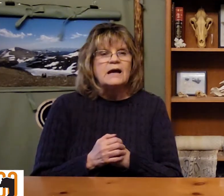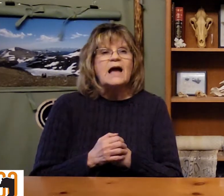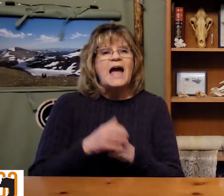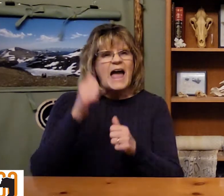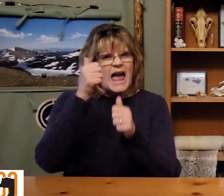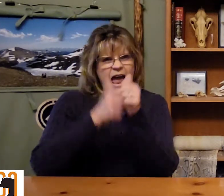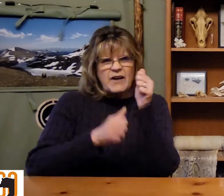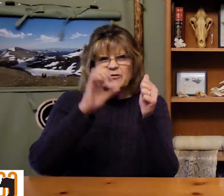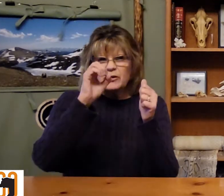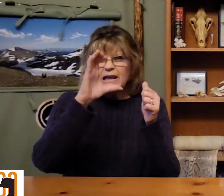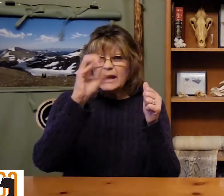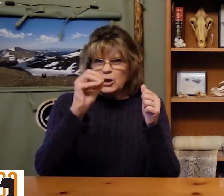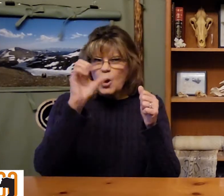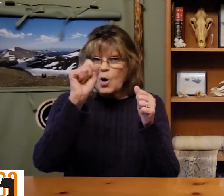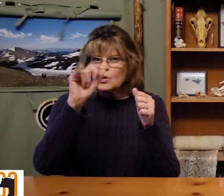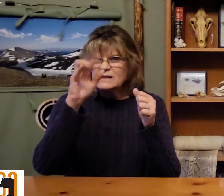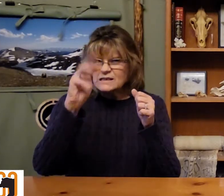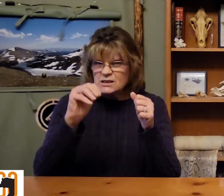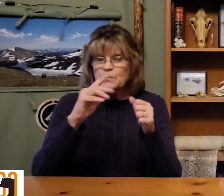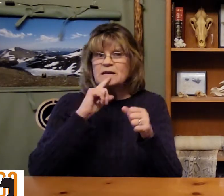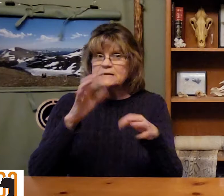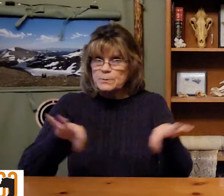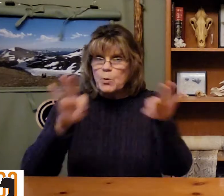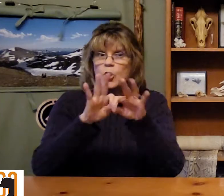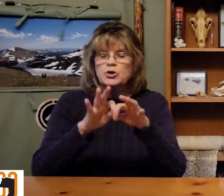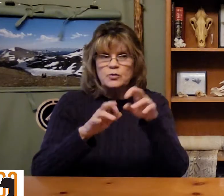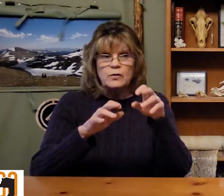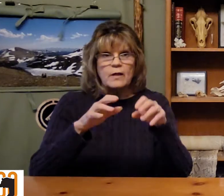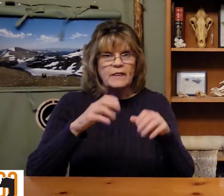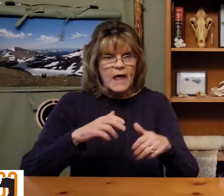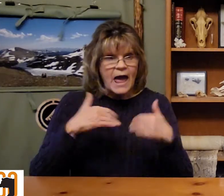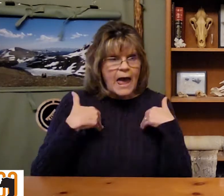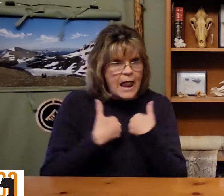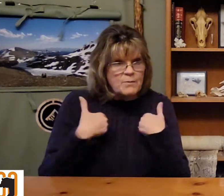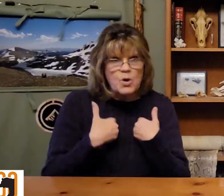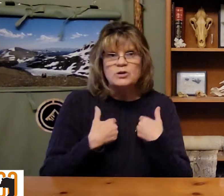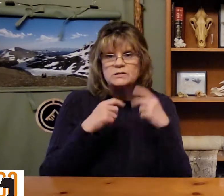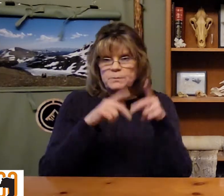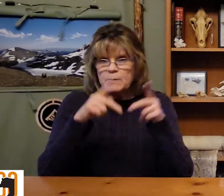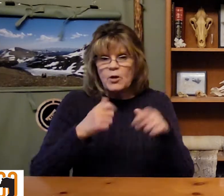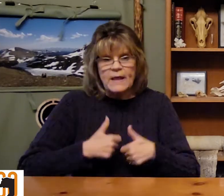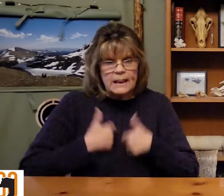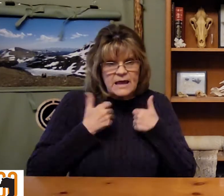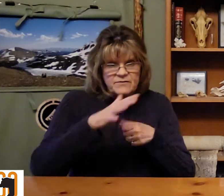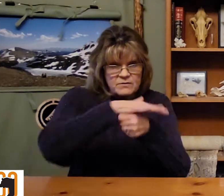Every ecosystem is important to its inhabitants and to the world all over.